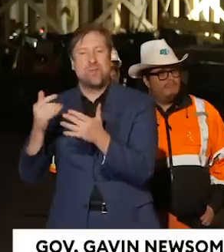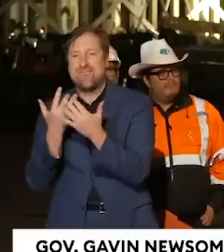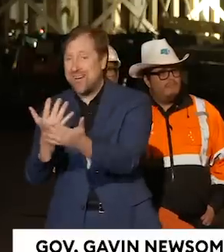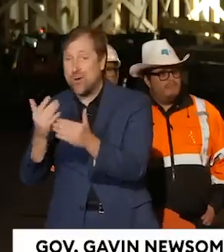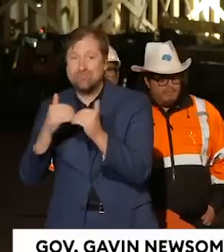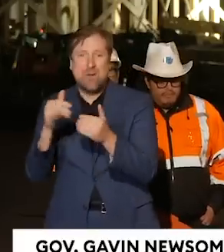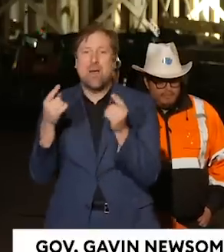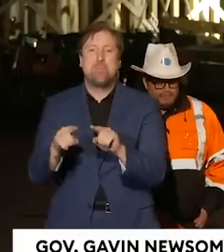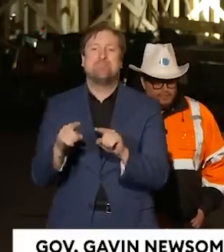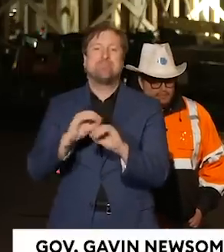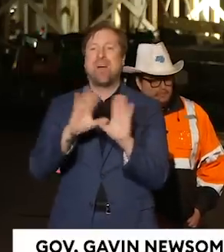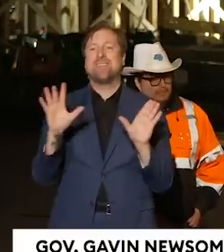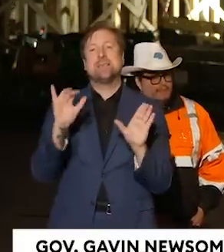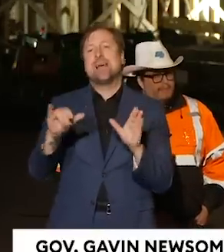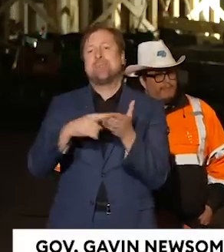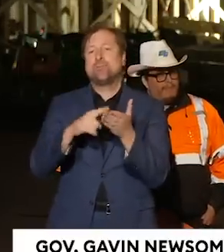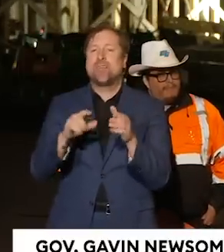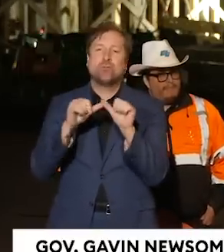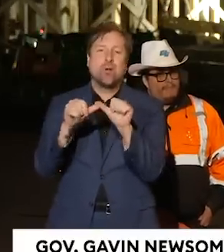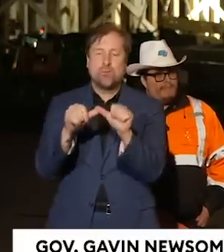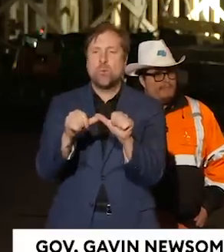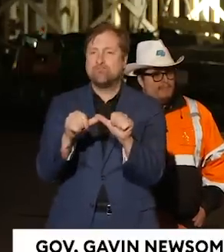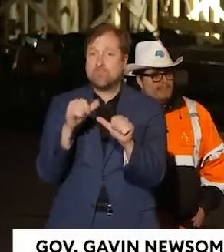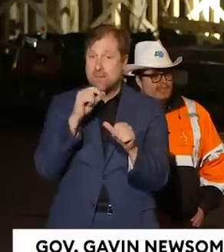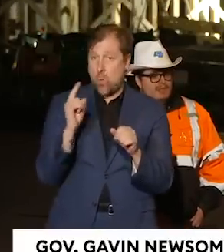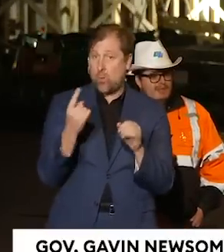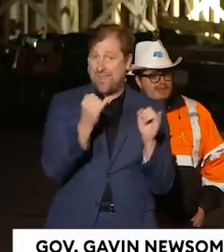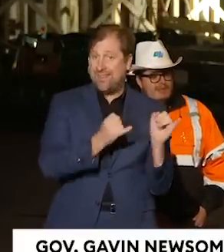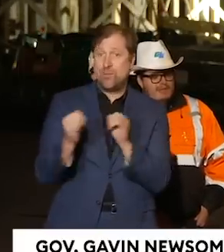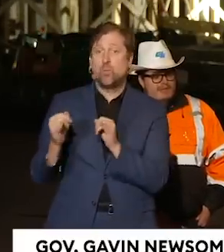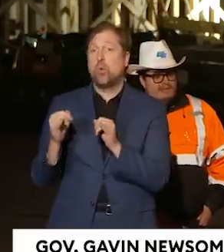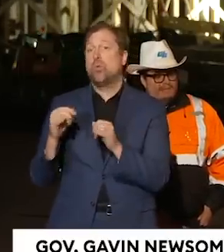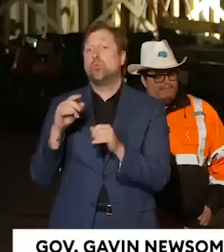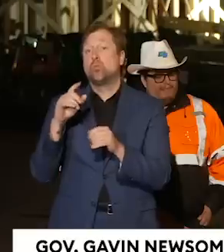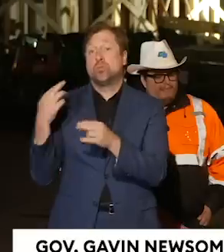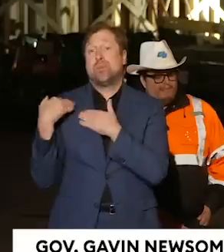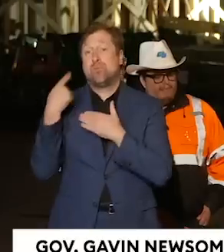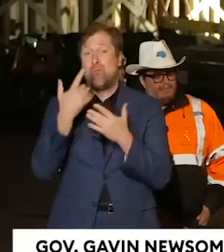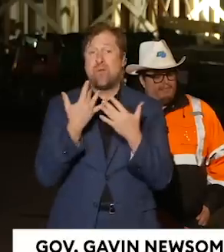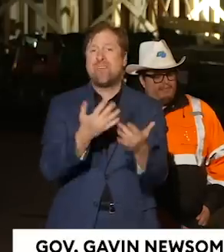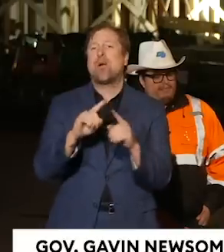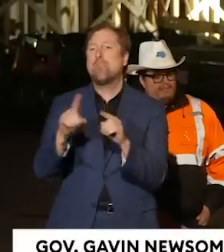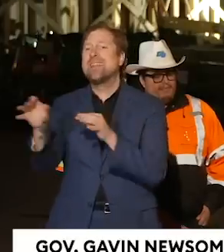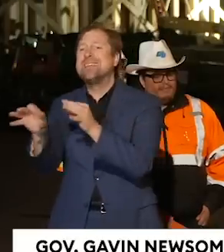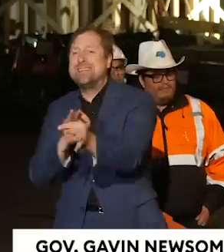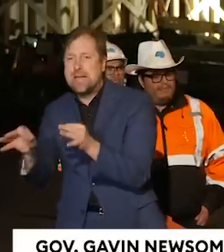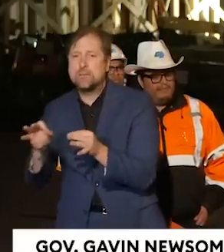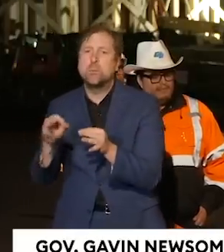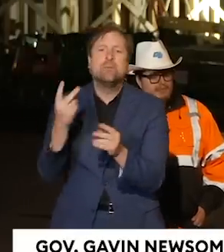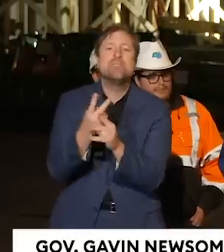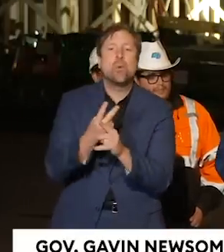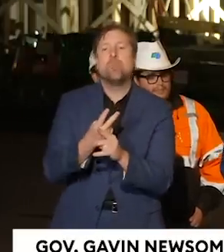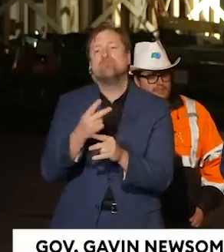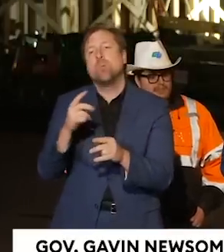occurred. That's obviously ongoing. Not only the individuals responsible, but more of the details will be refined as the